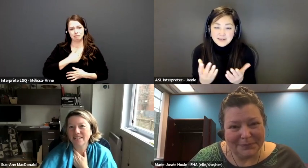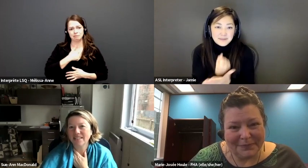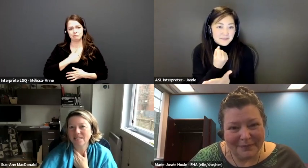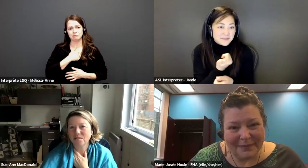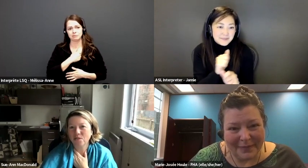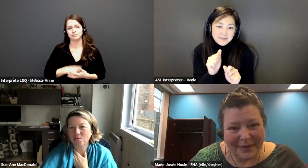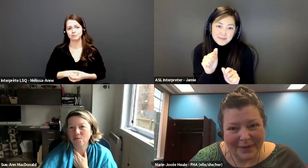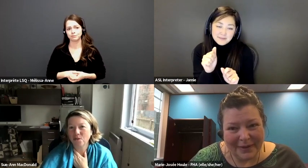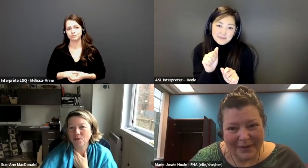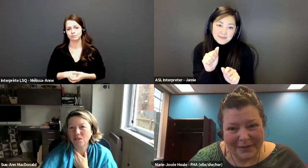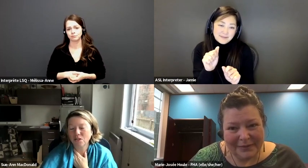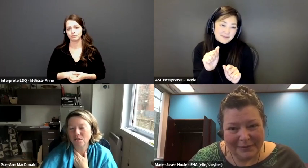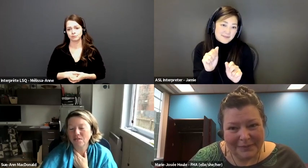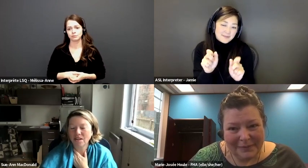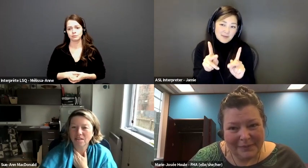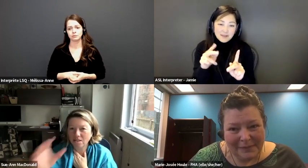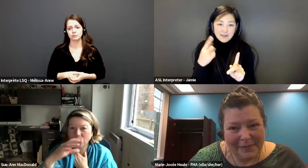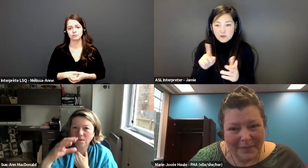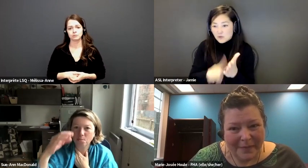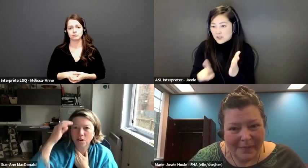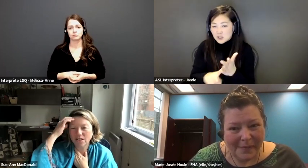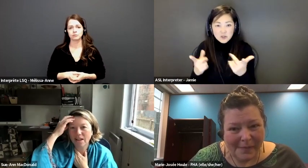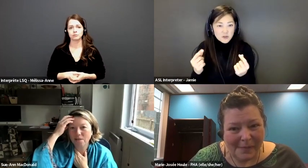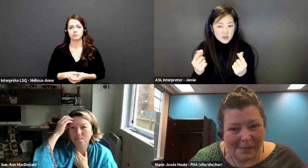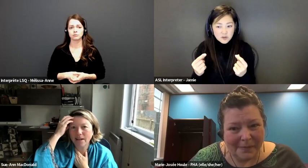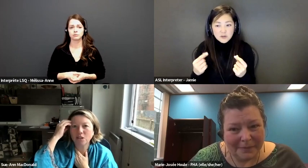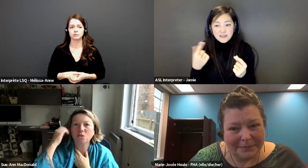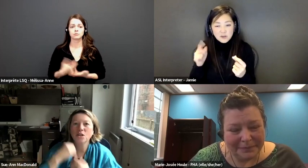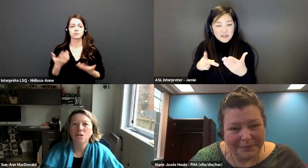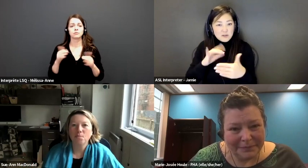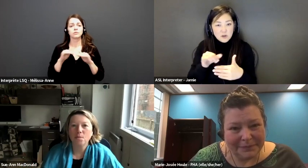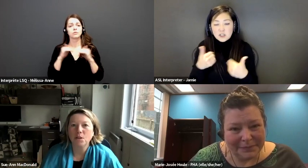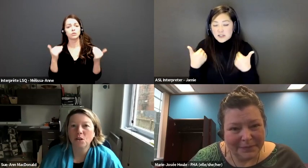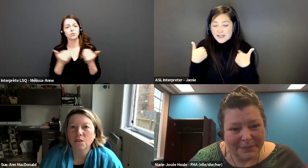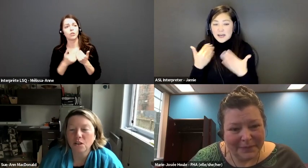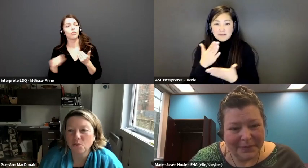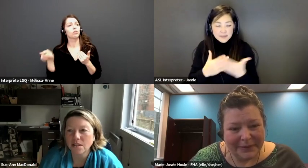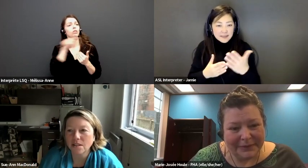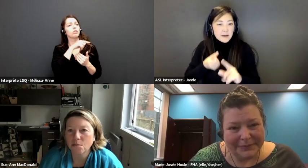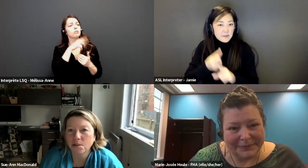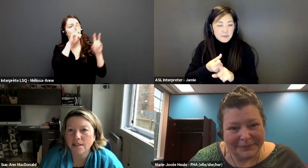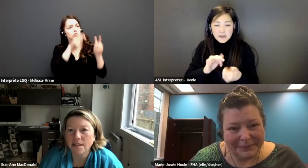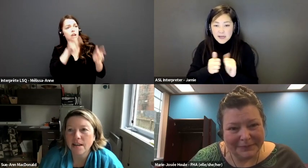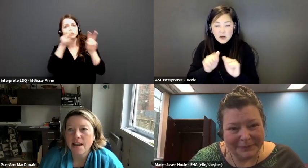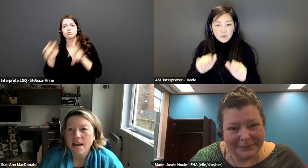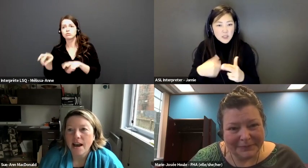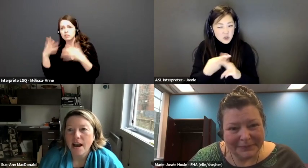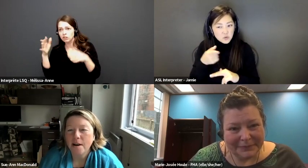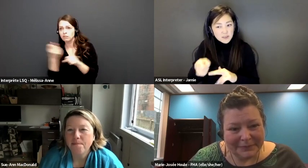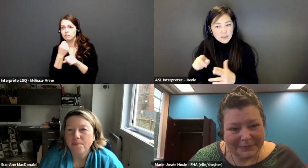opportunity for the research that we've done in the context of this project to have impact too, and to know how people can use it, can mobilize